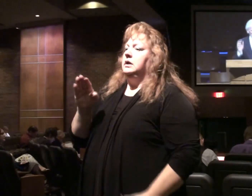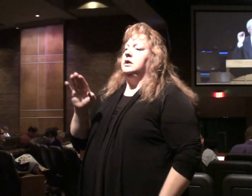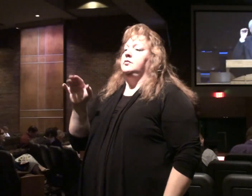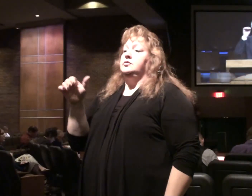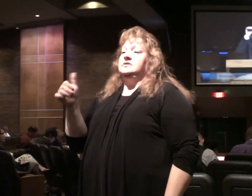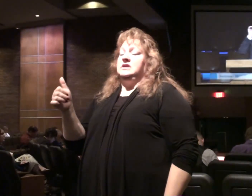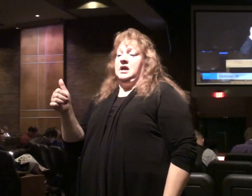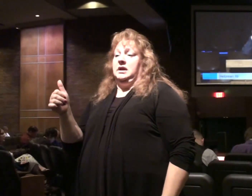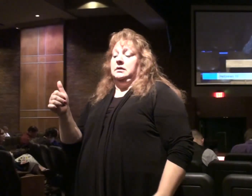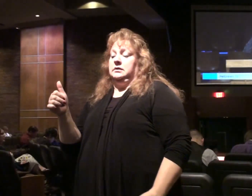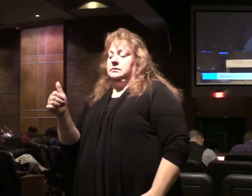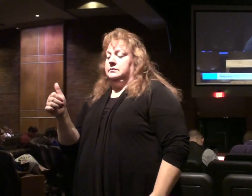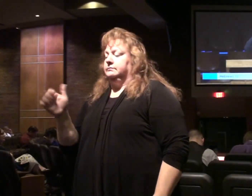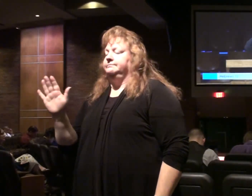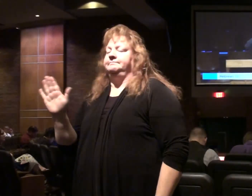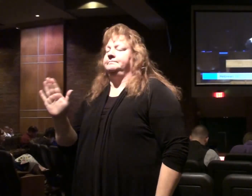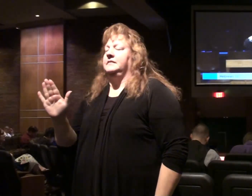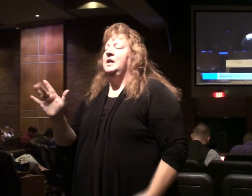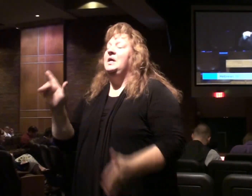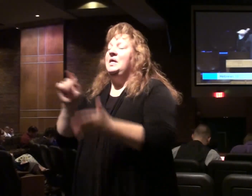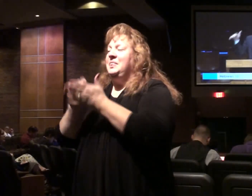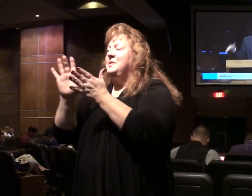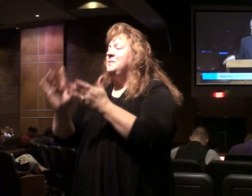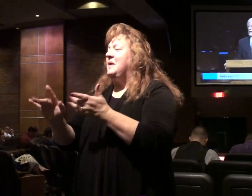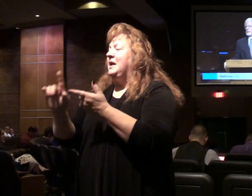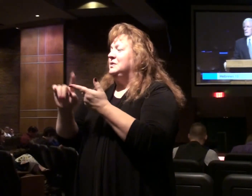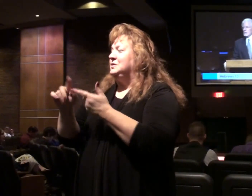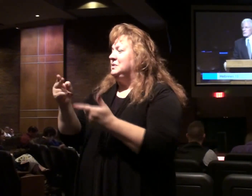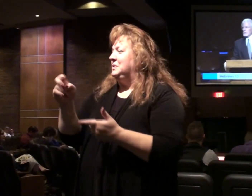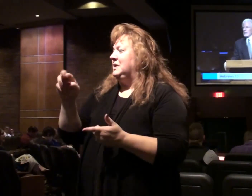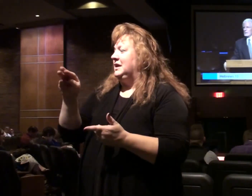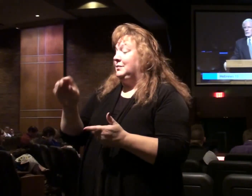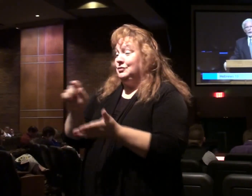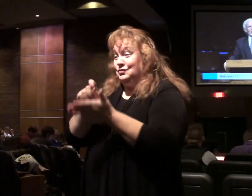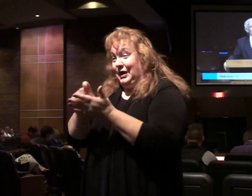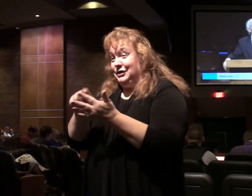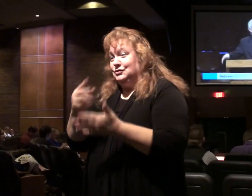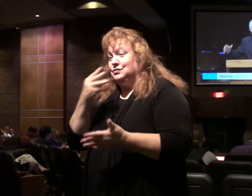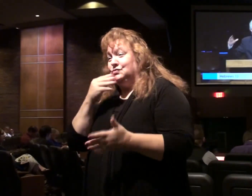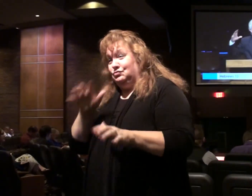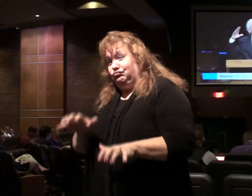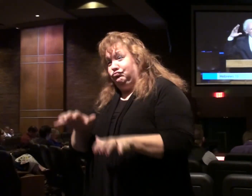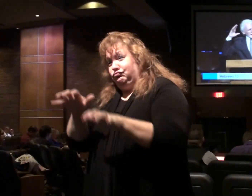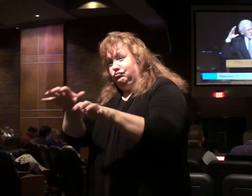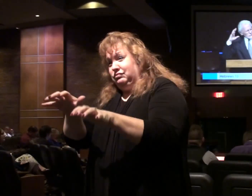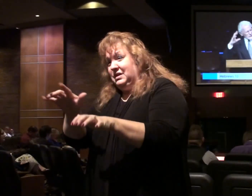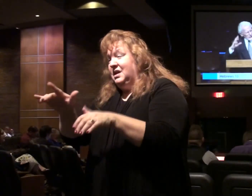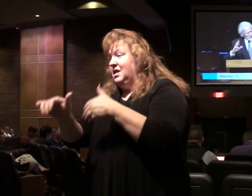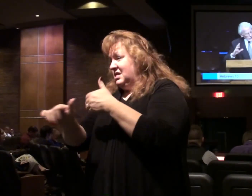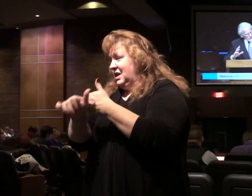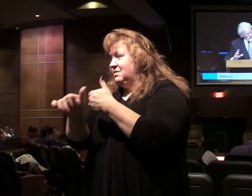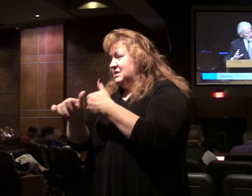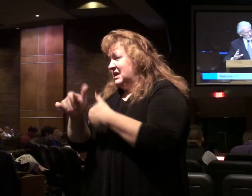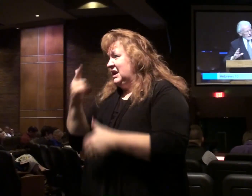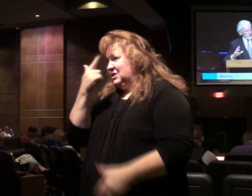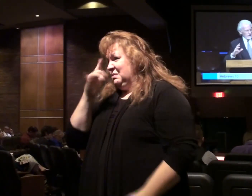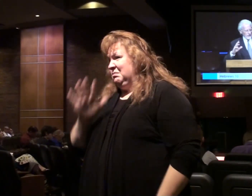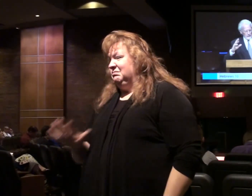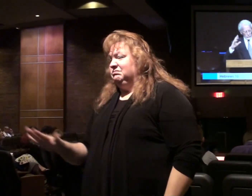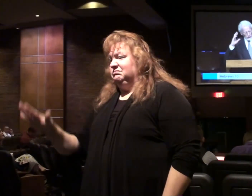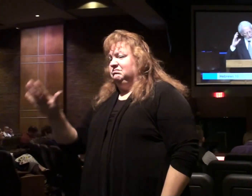10, the writer to Hebrews is writing to Jewish believers who are in danger because of